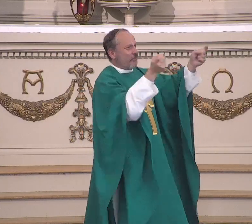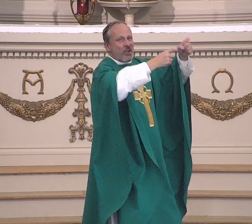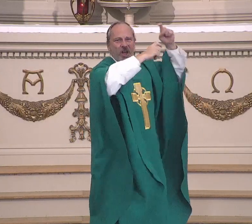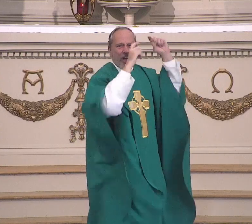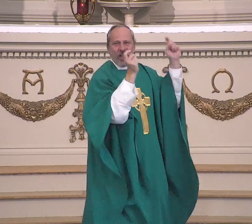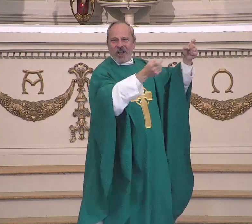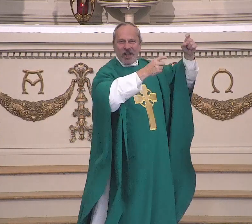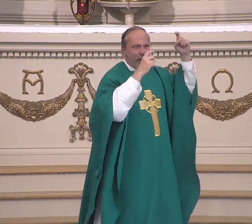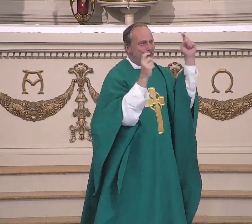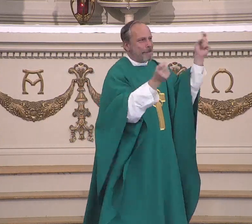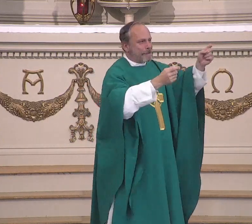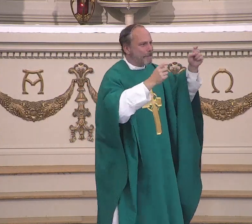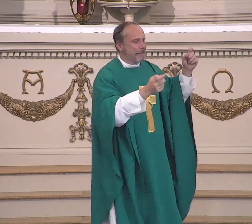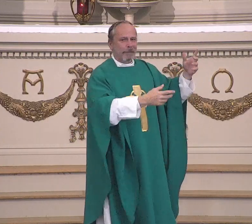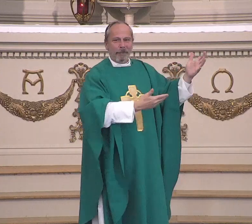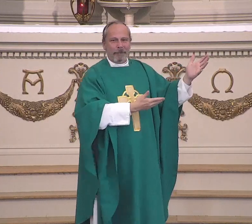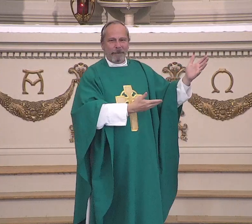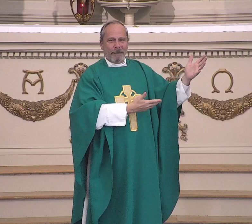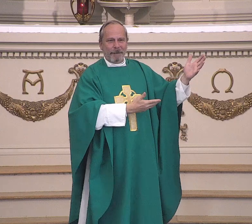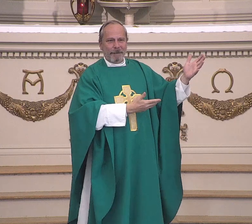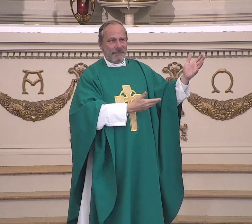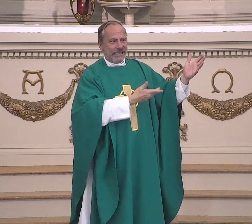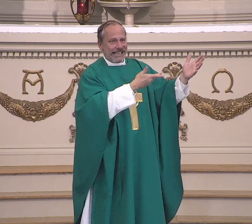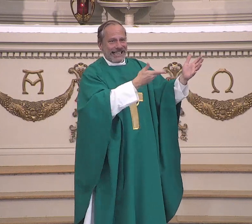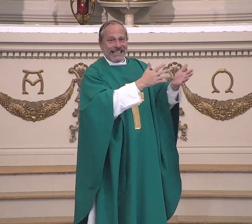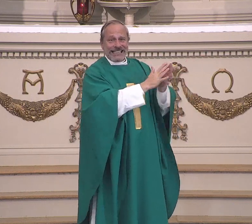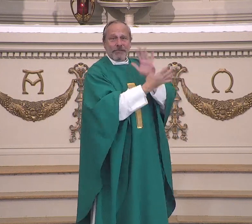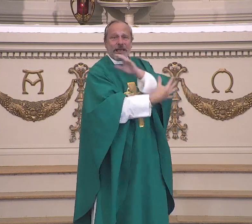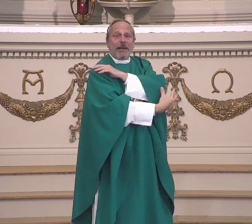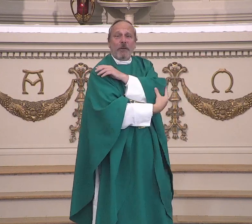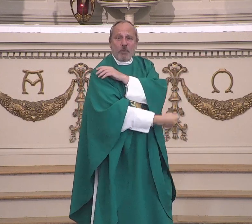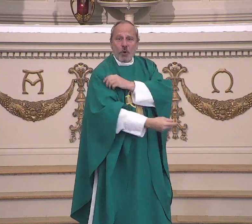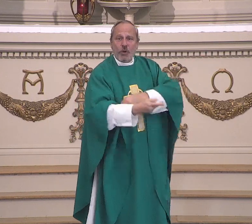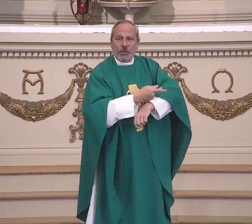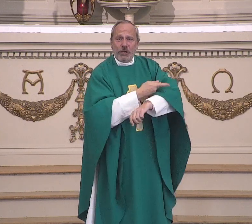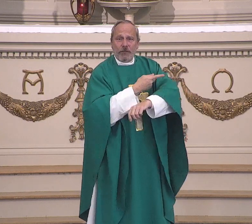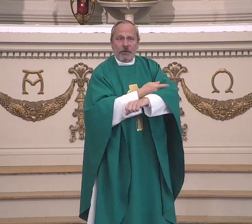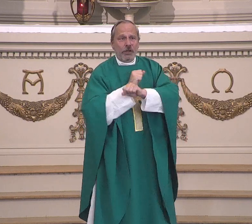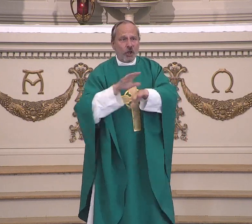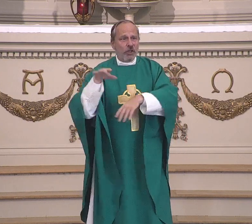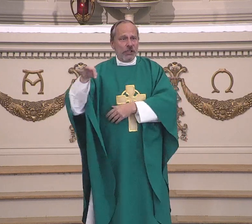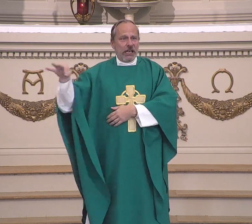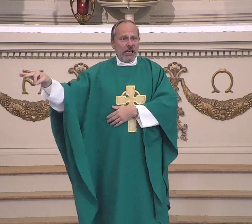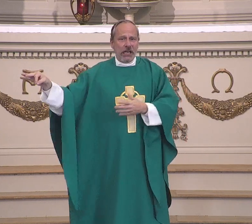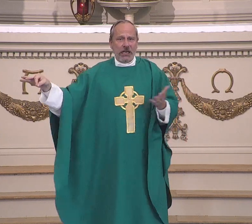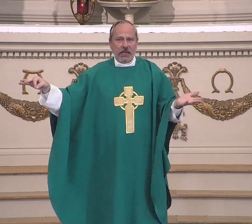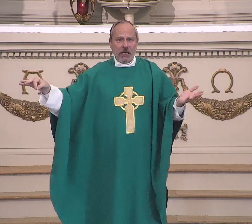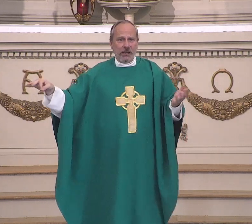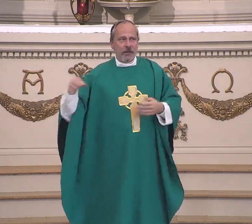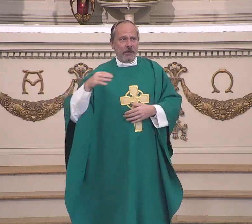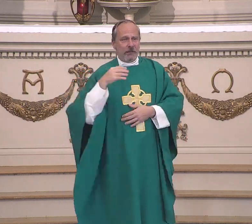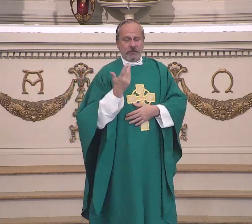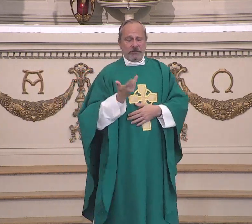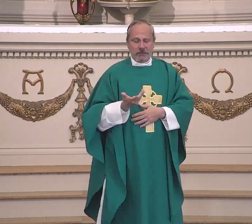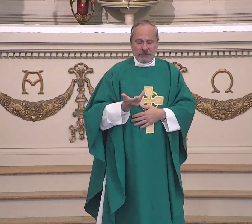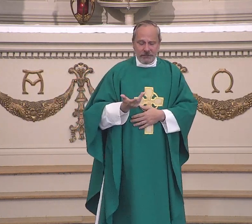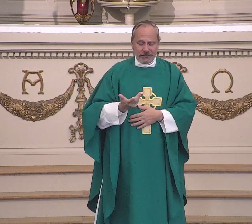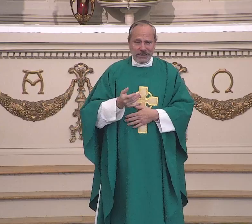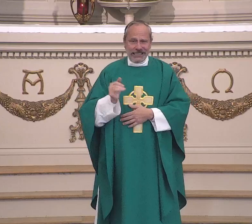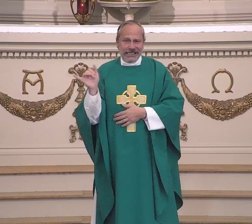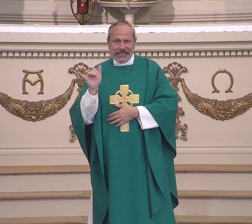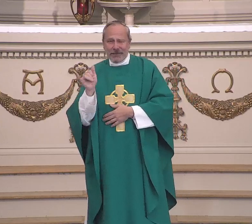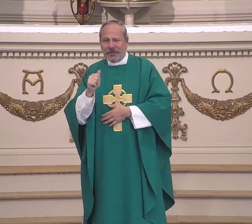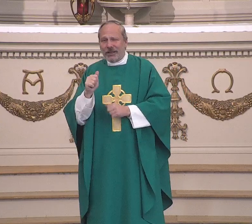Why would you go in search of the one and forget about the 99 and celebrate over the one lost sheep? It's going to become a